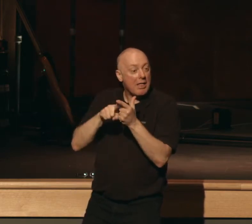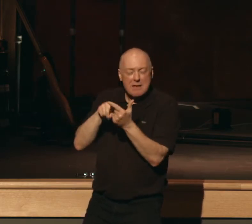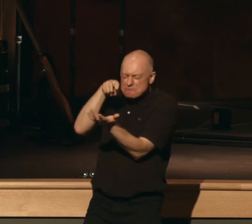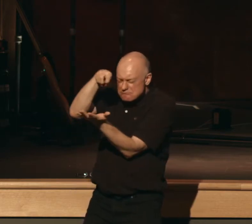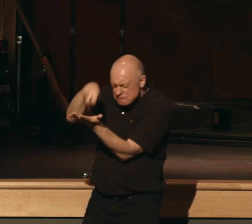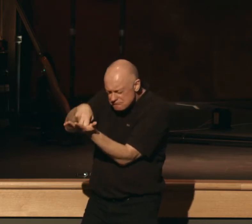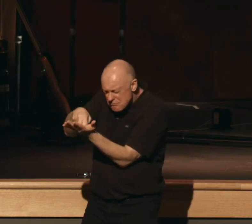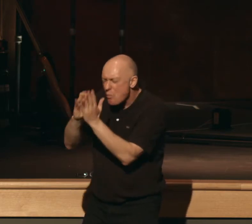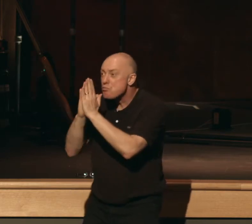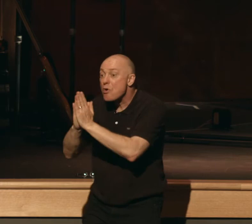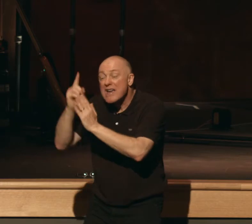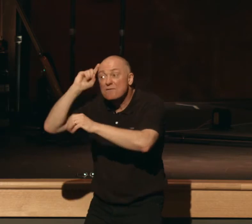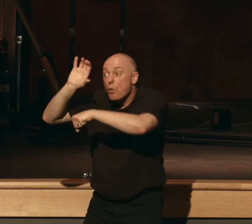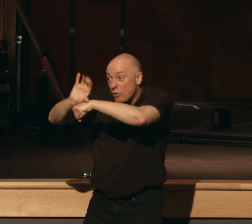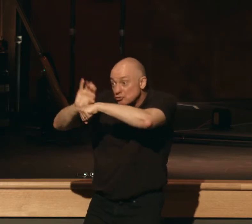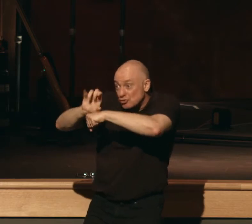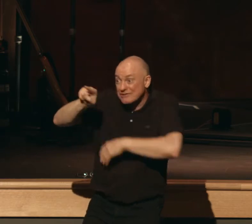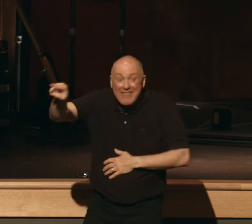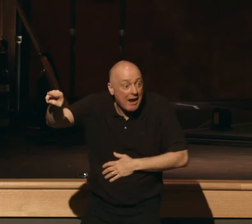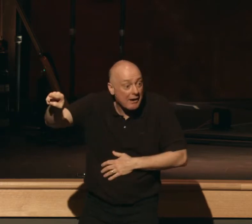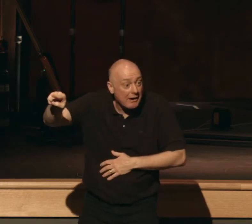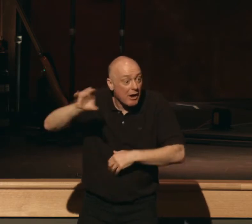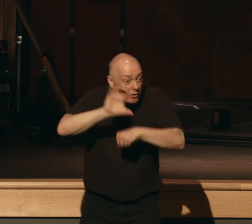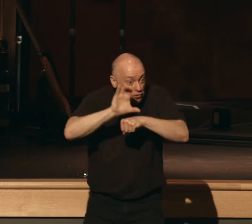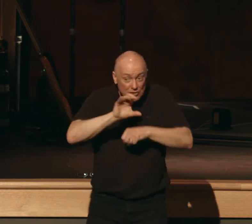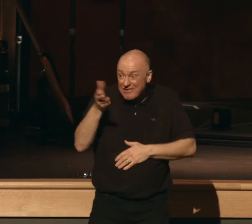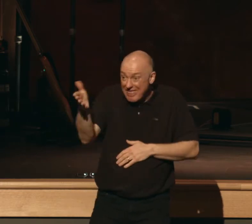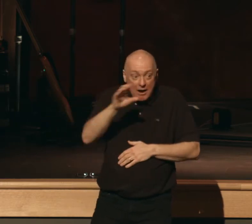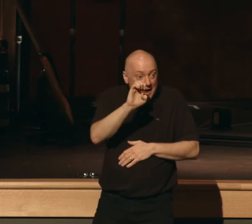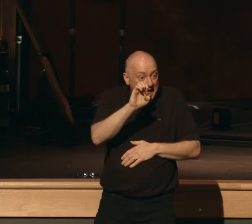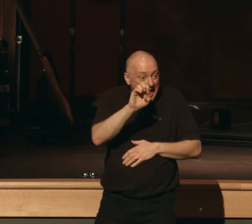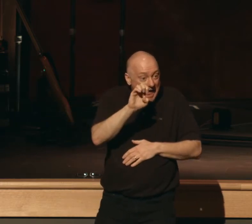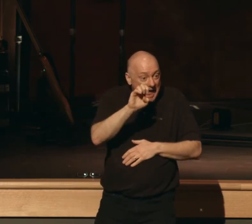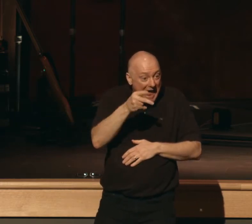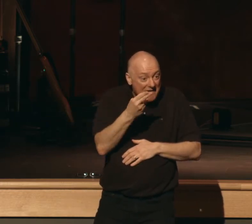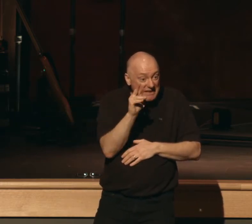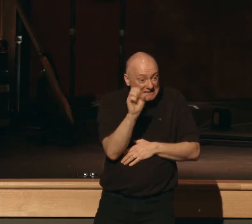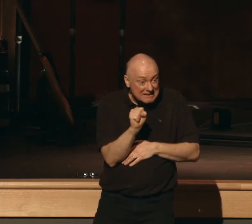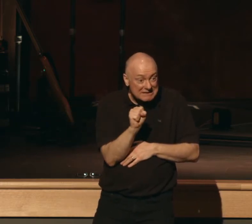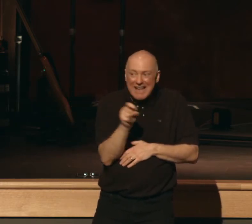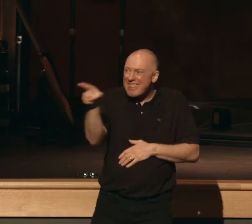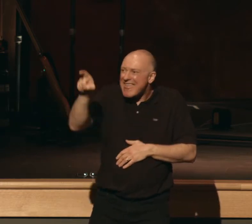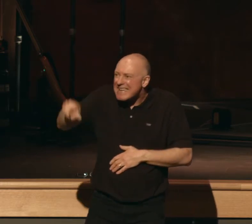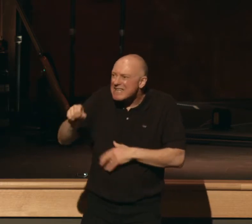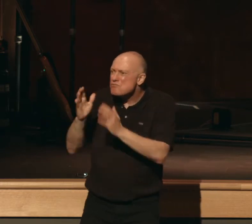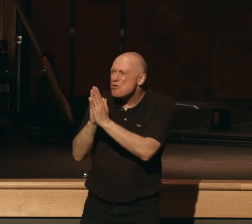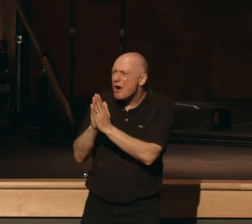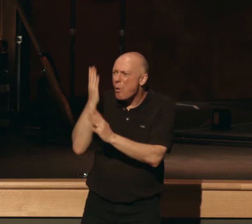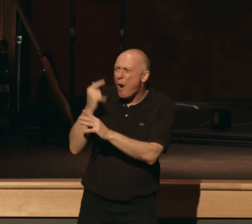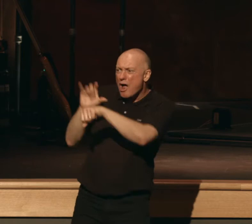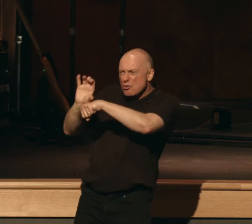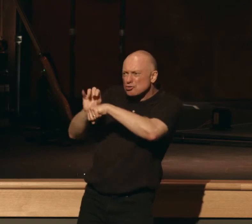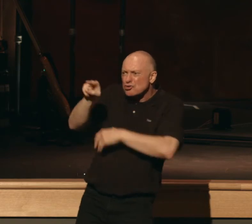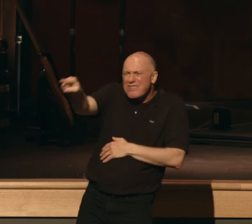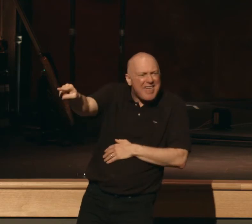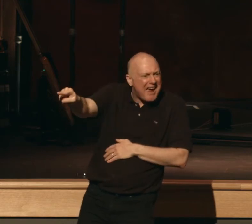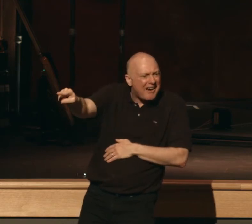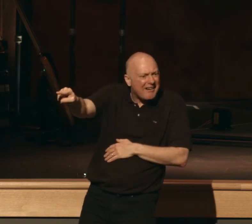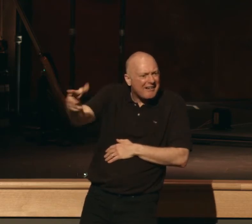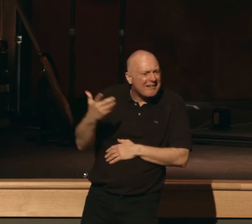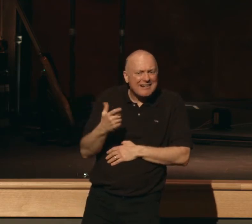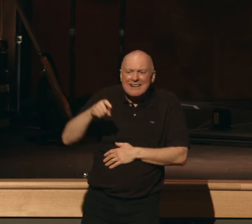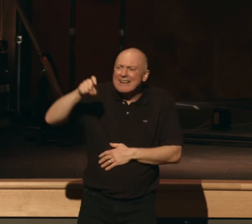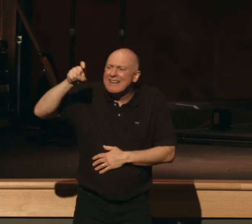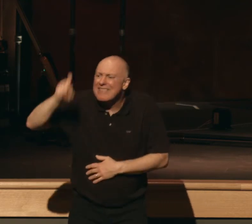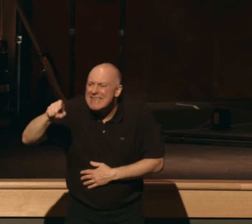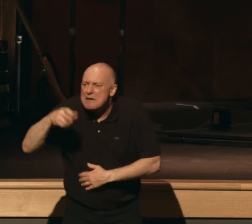the church. Because the church in Ephesus was in great need of prayer, because the church in Ephesus was in great